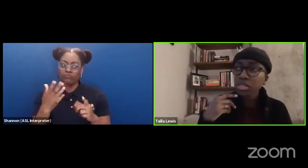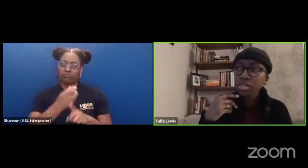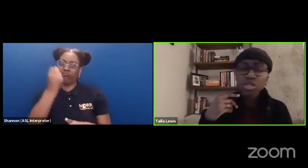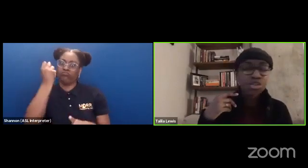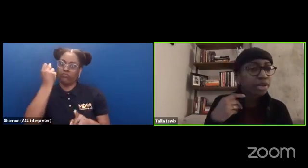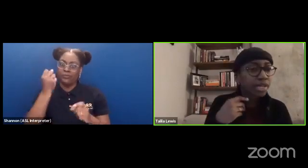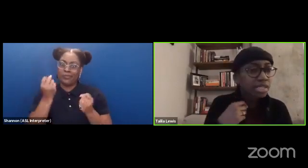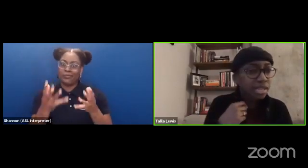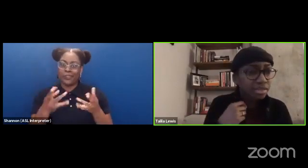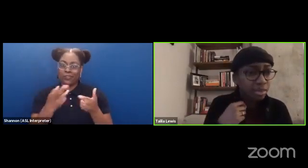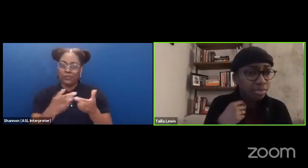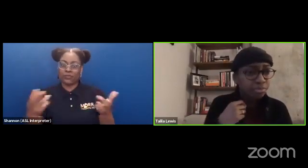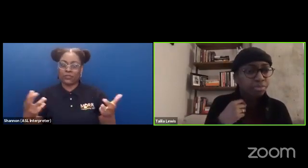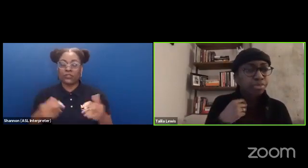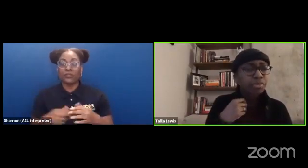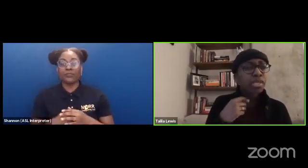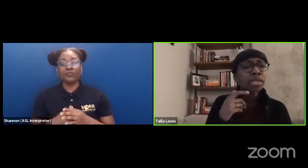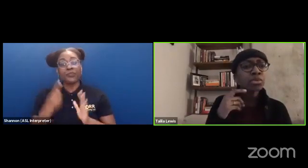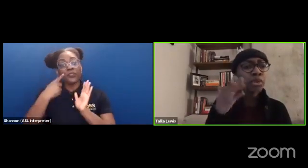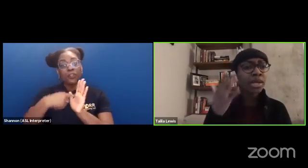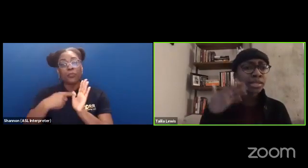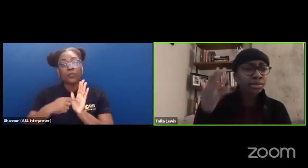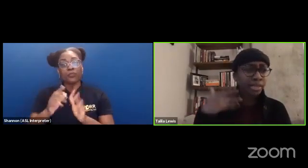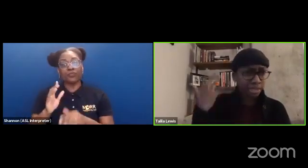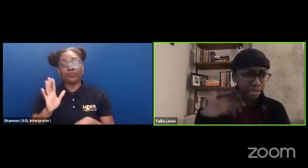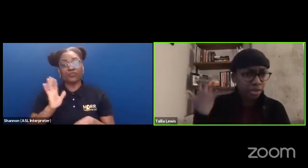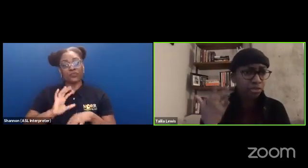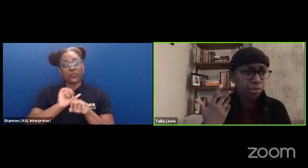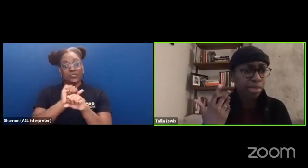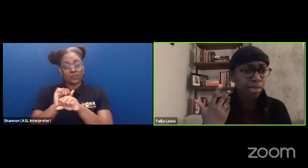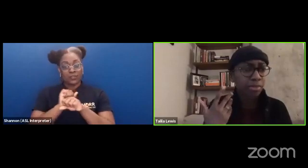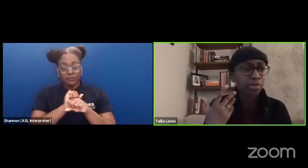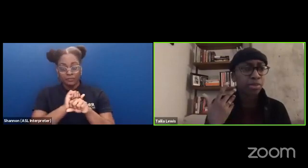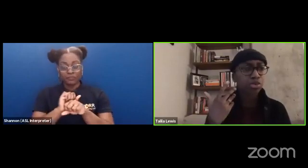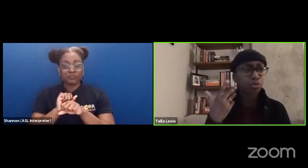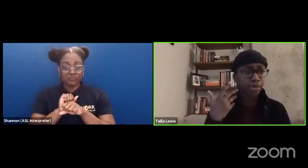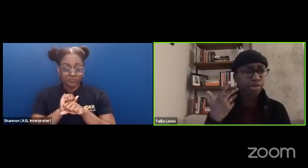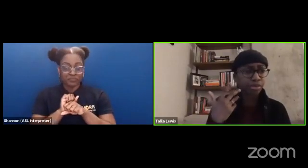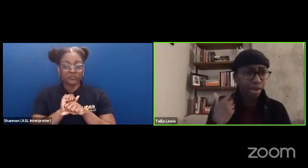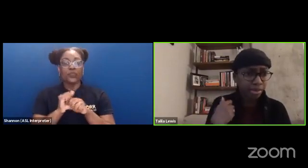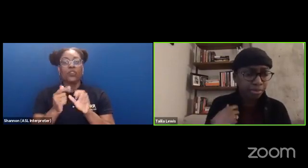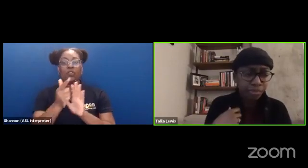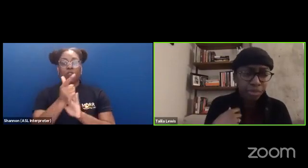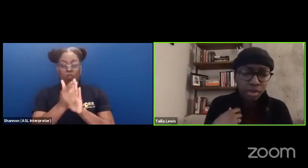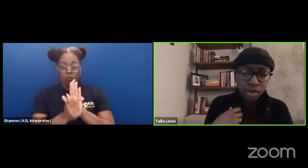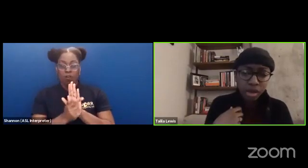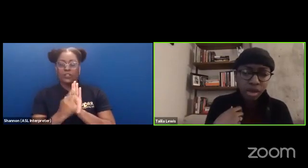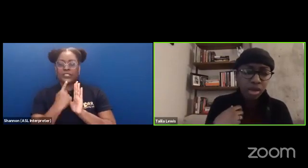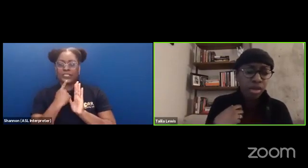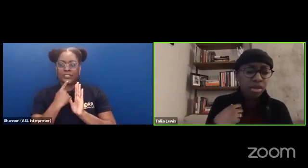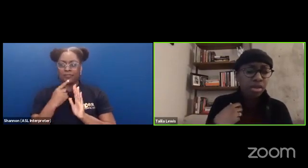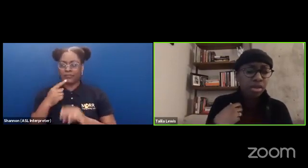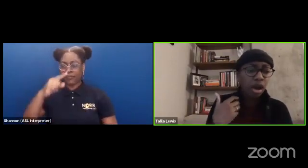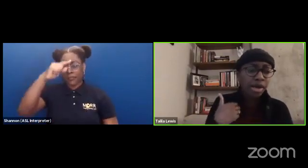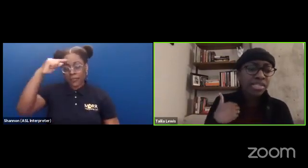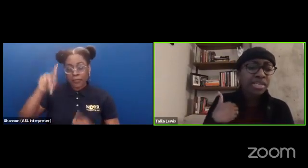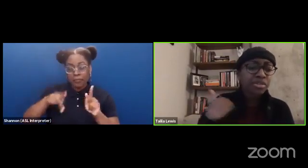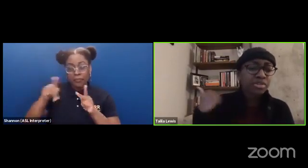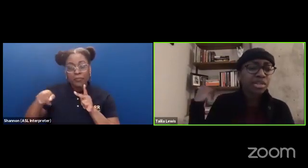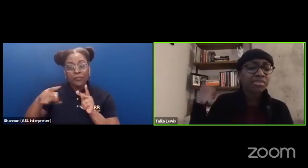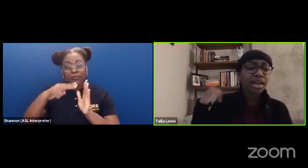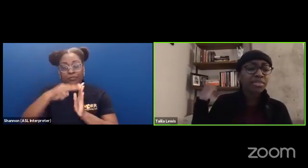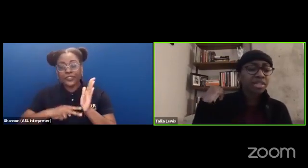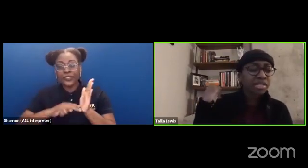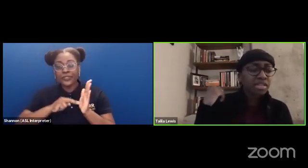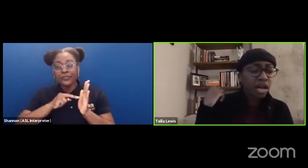instance, during enslavement, it was quite literally illegal for Black people to read and write. Our